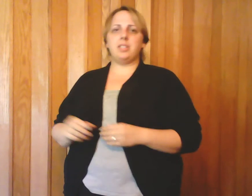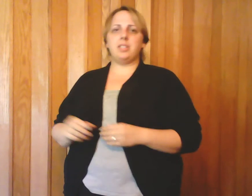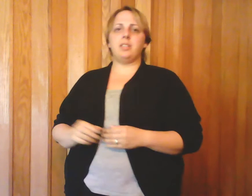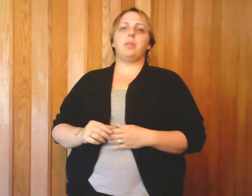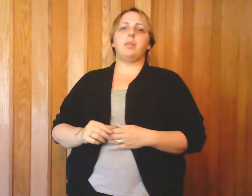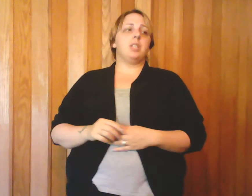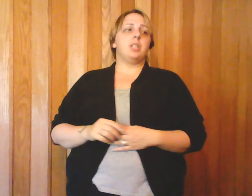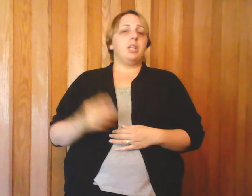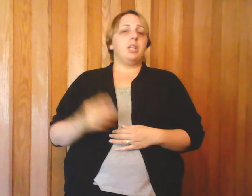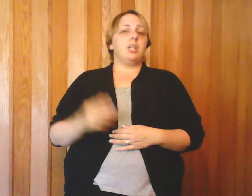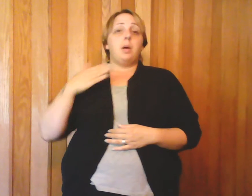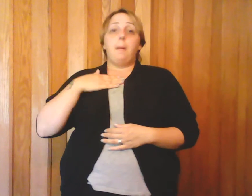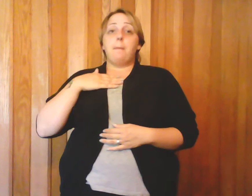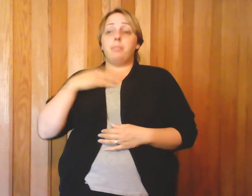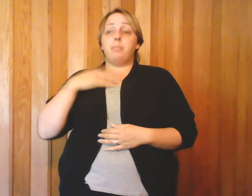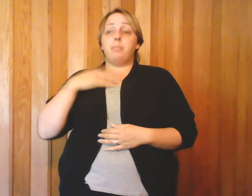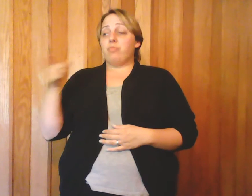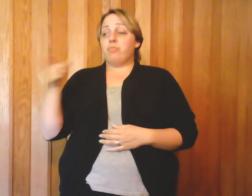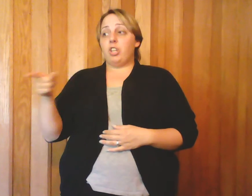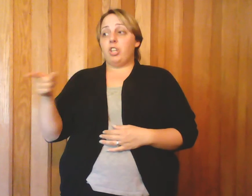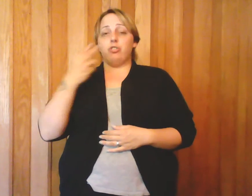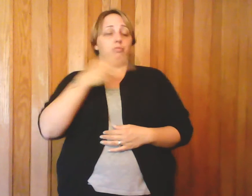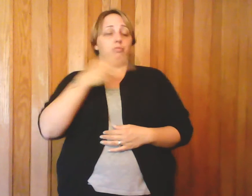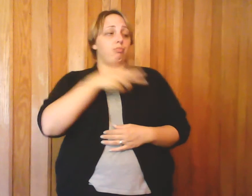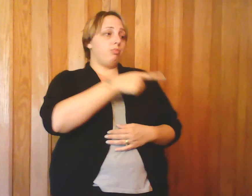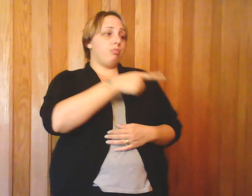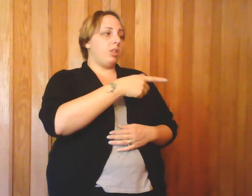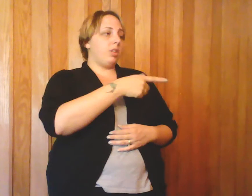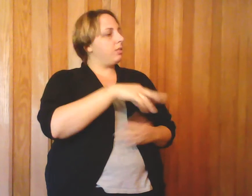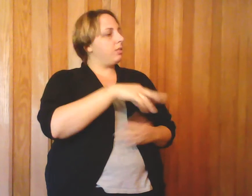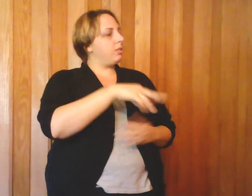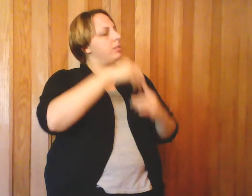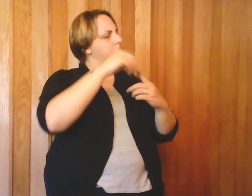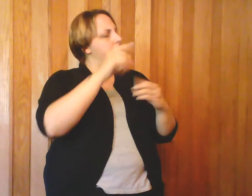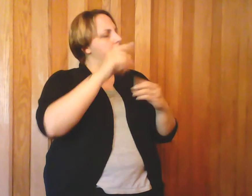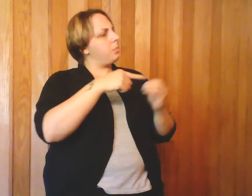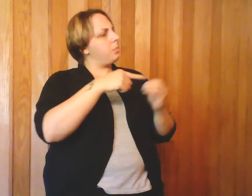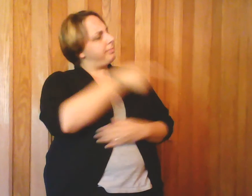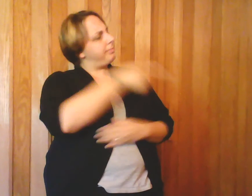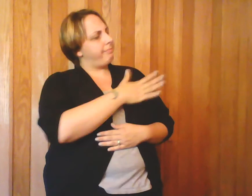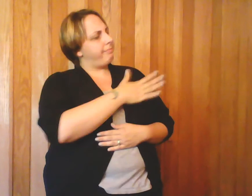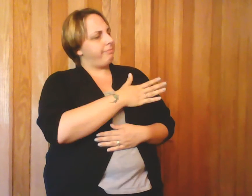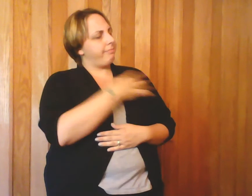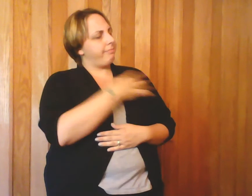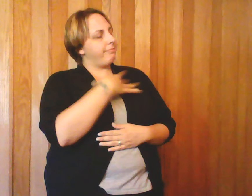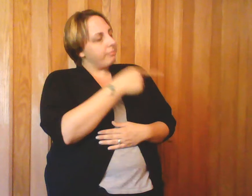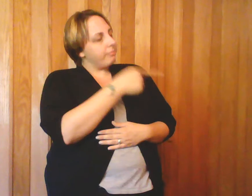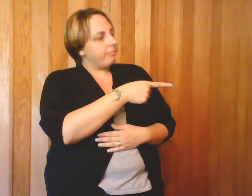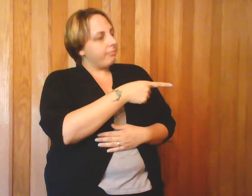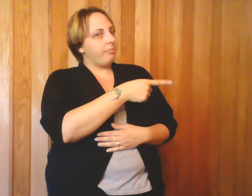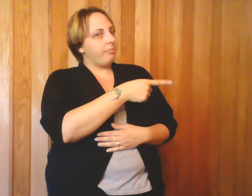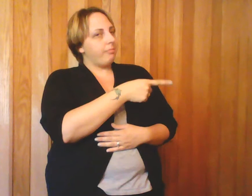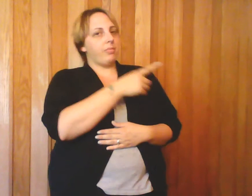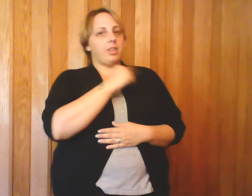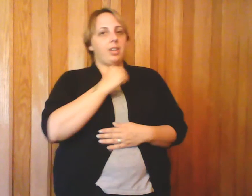him. And her family had immigrated to the United States at a much earlier time than my grandfather's. They were pretty much right off the